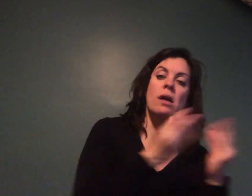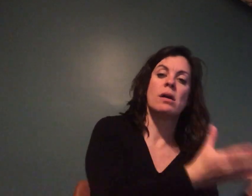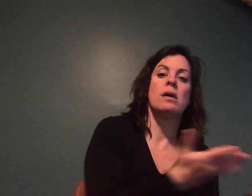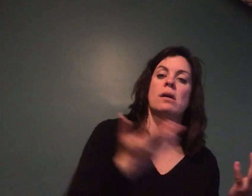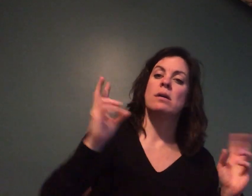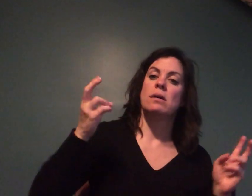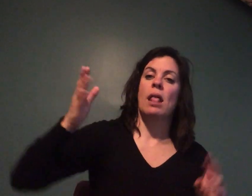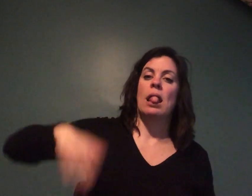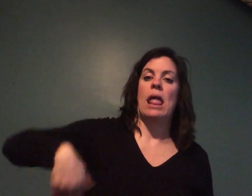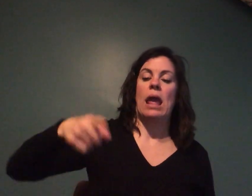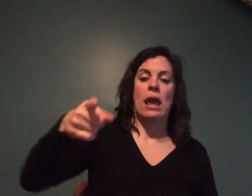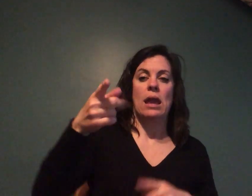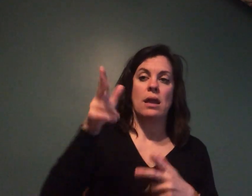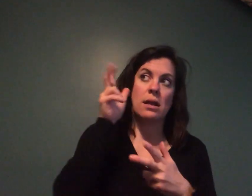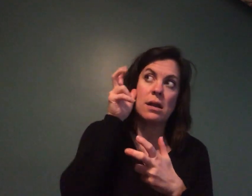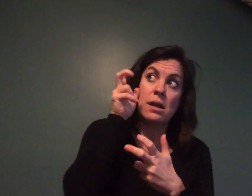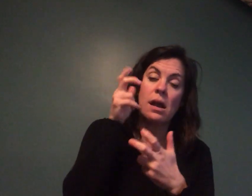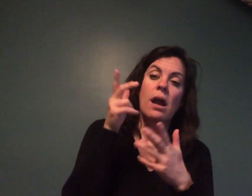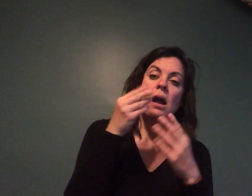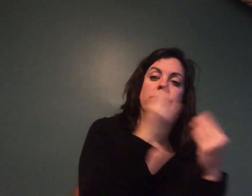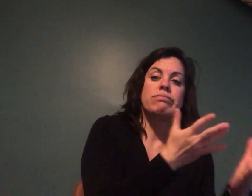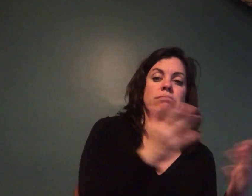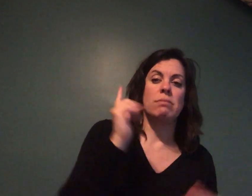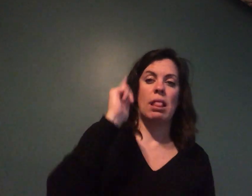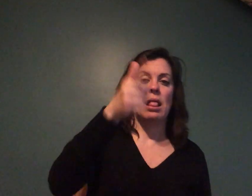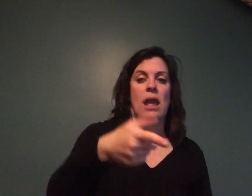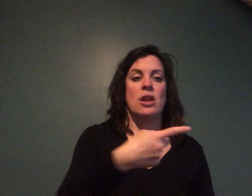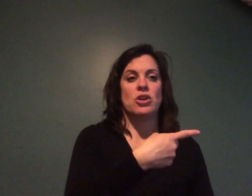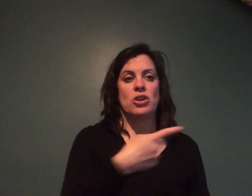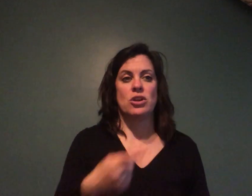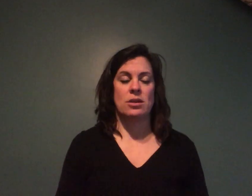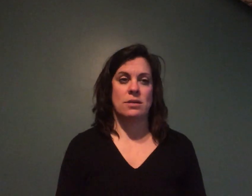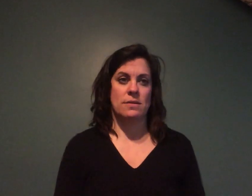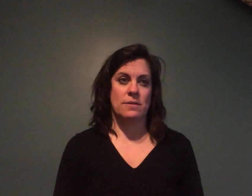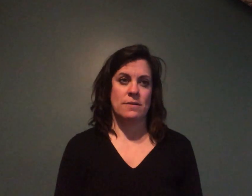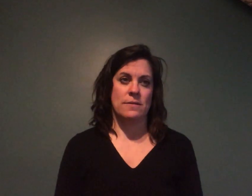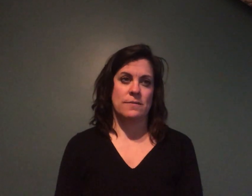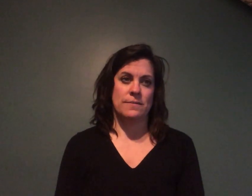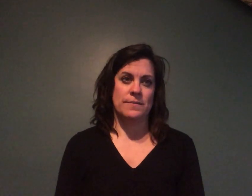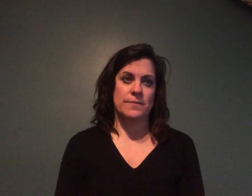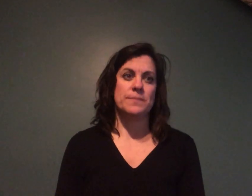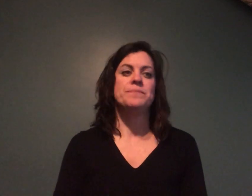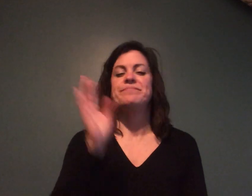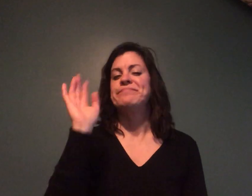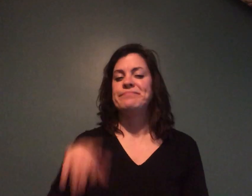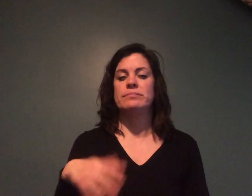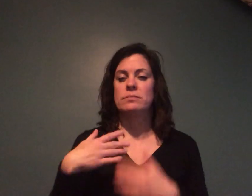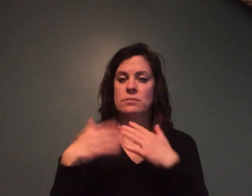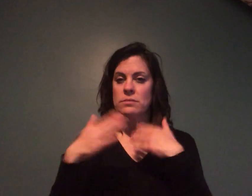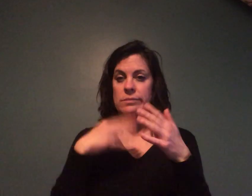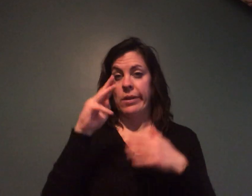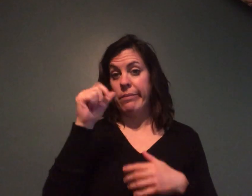anyway, these are covers that you will put on valves. These are covers that you will put on valves. Why are there two locks on this cover,